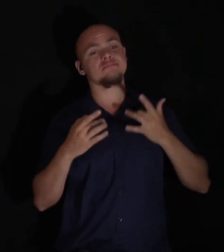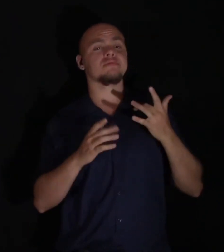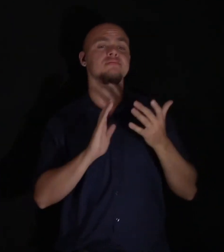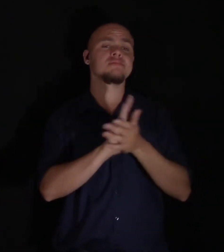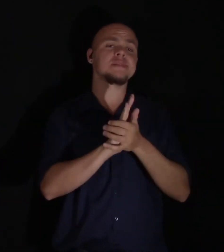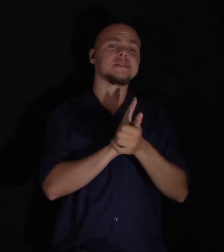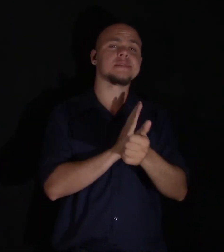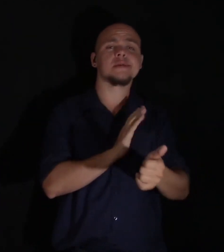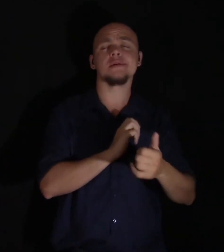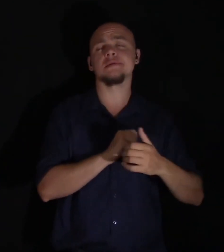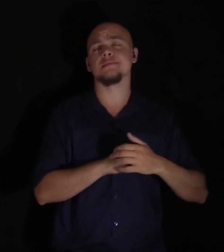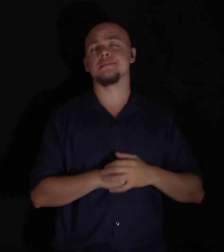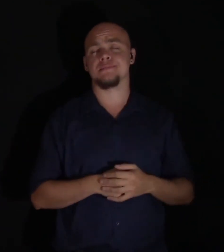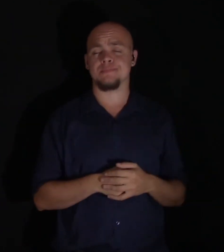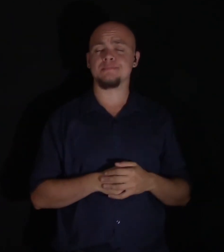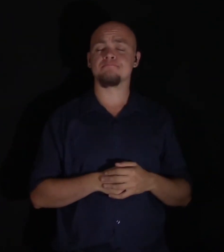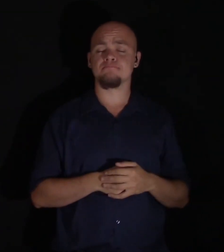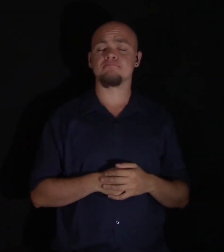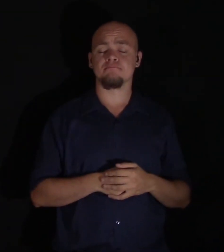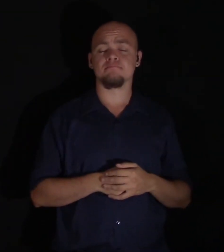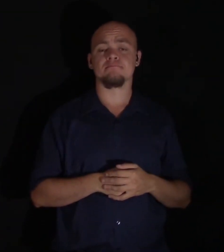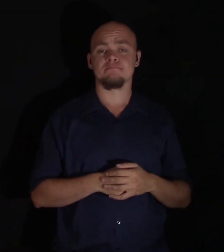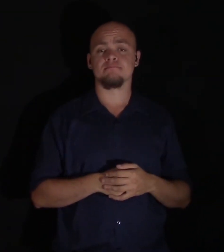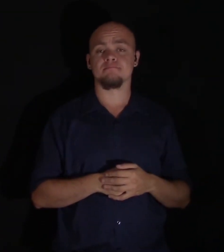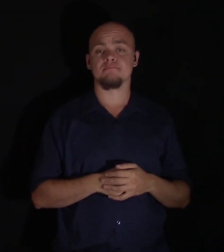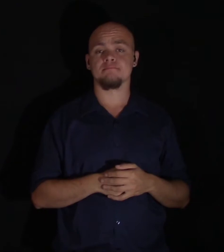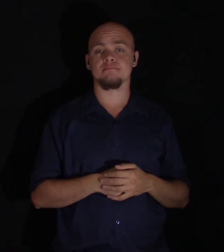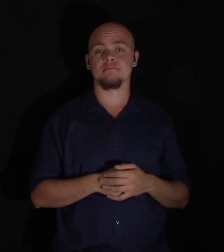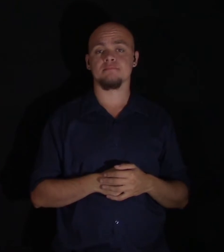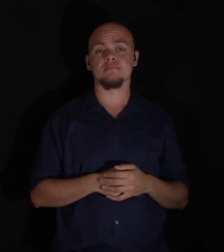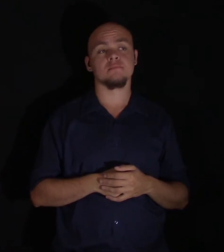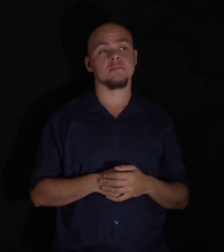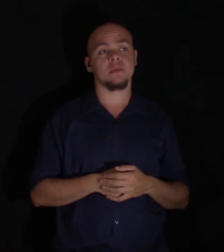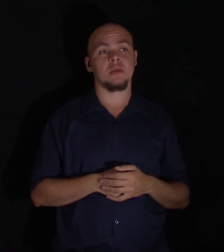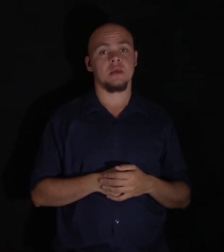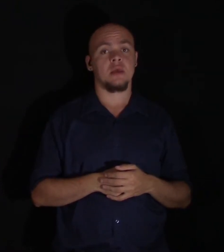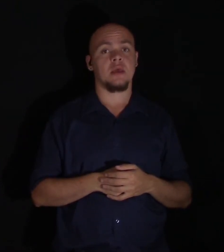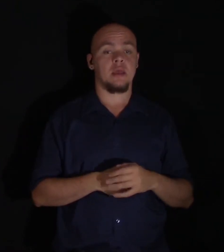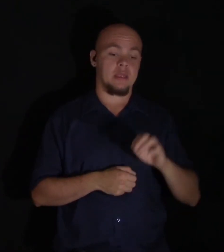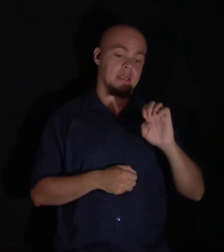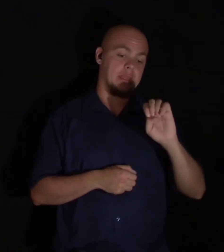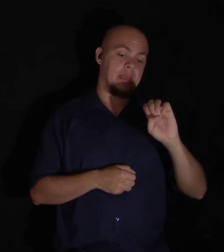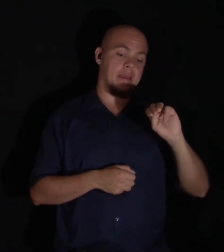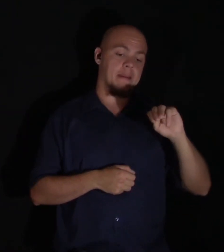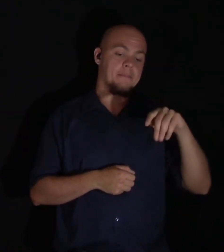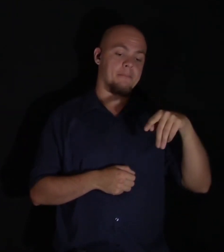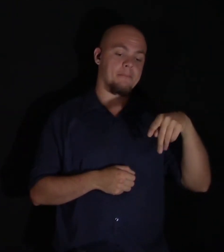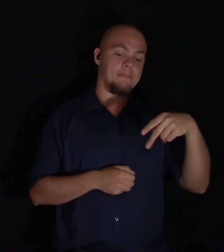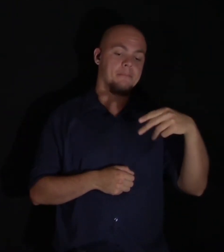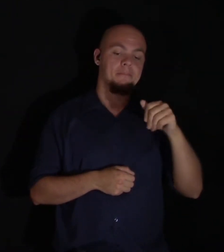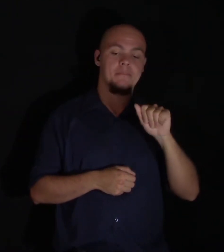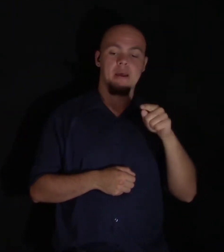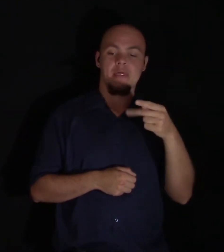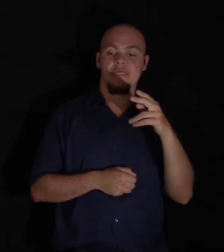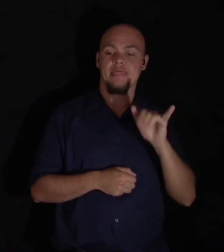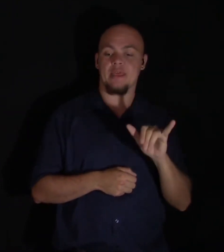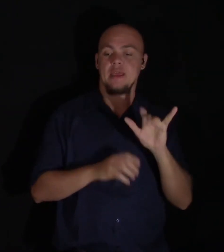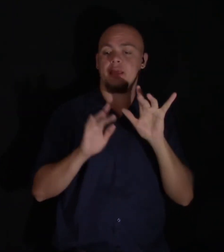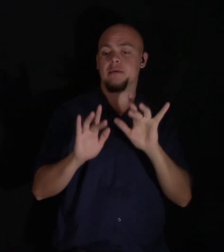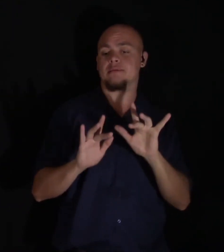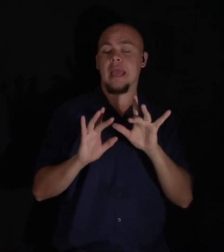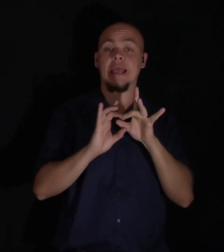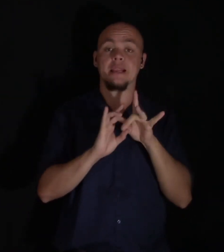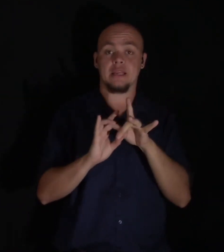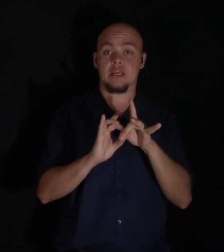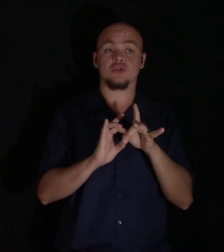talent, and she had a huge gift for empathy and connection. She was